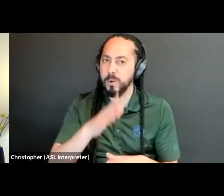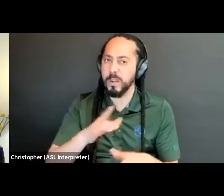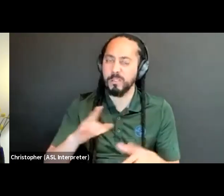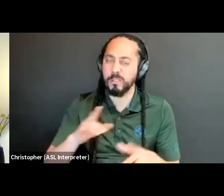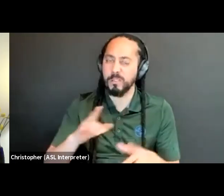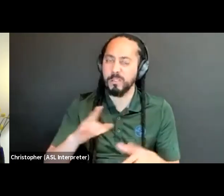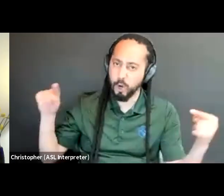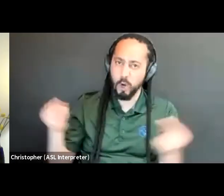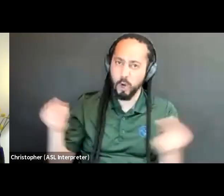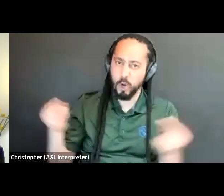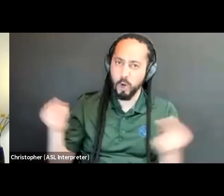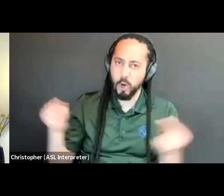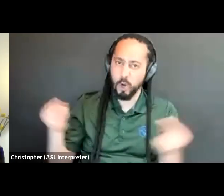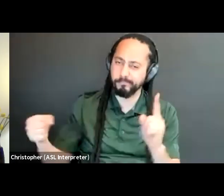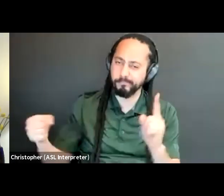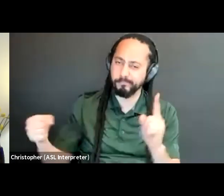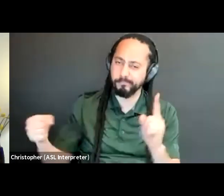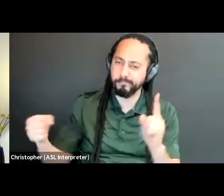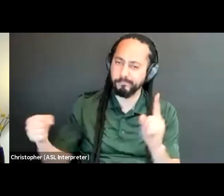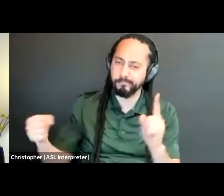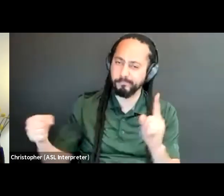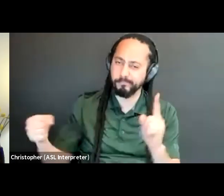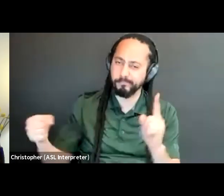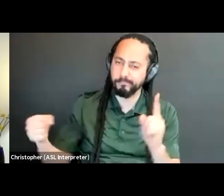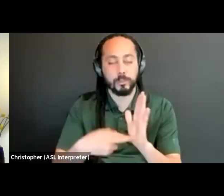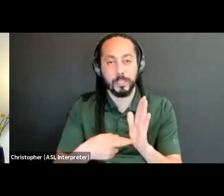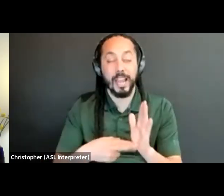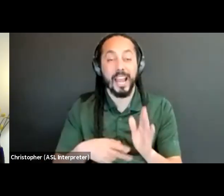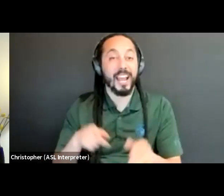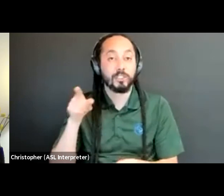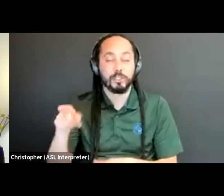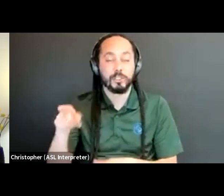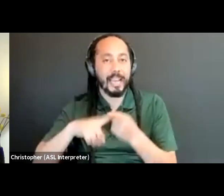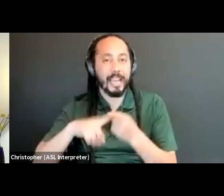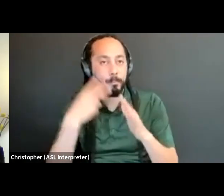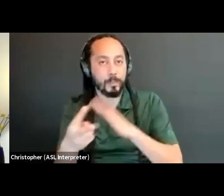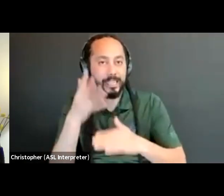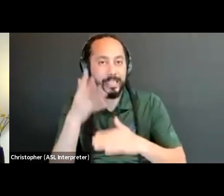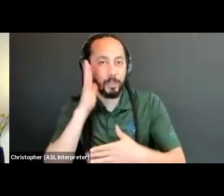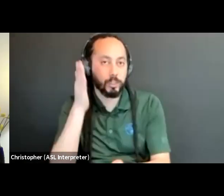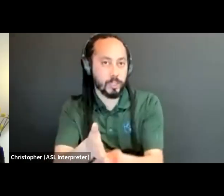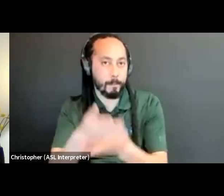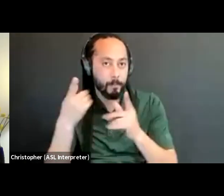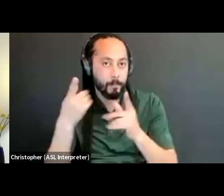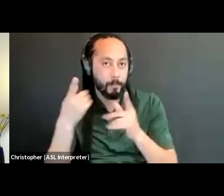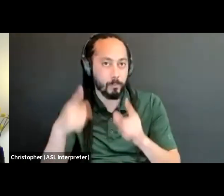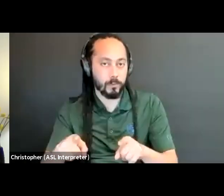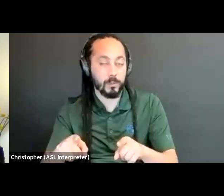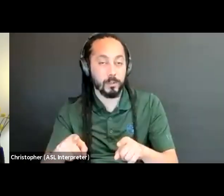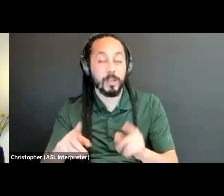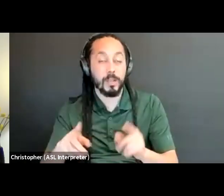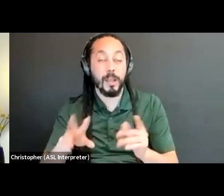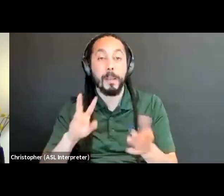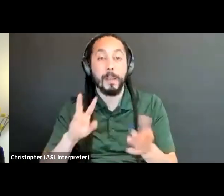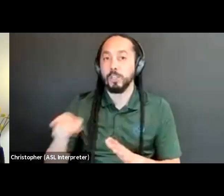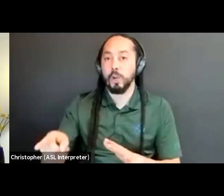harming her. And she can't predict where he'll draw the line. And therefore she has a heightened responsibility to care for the